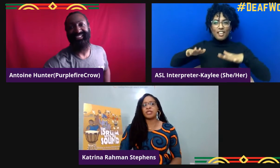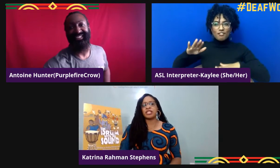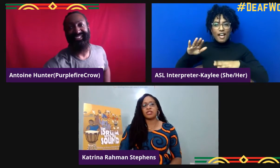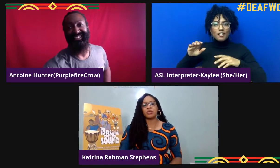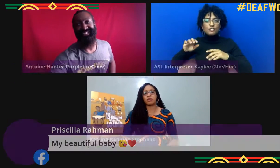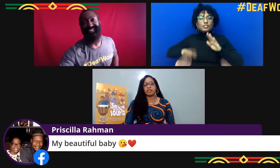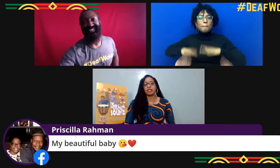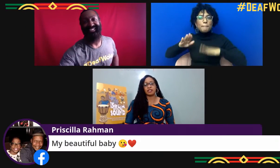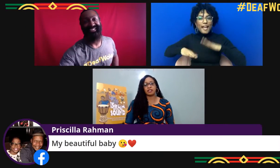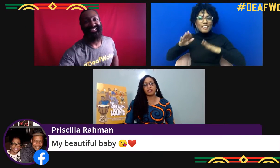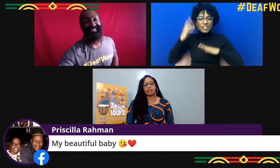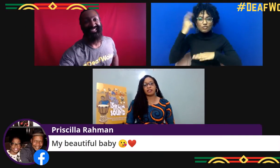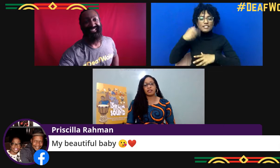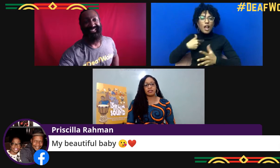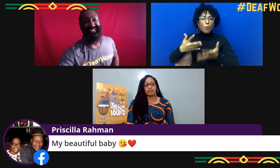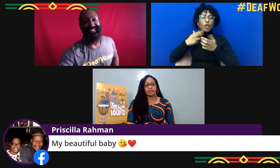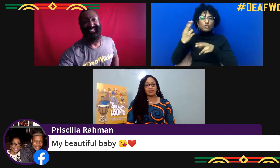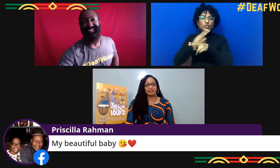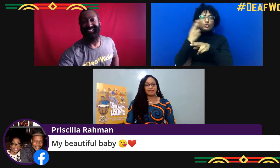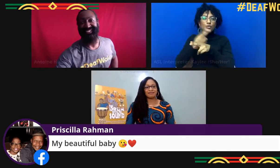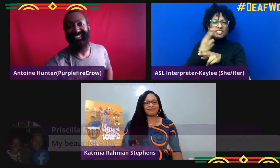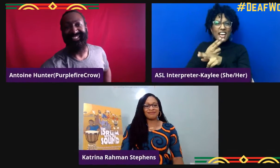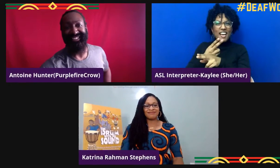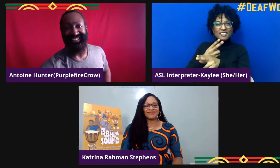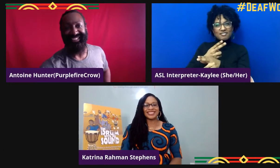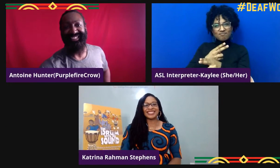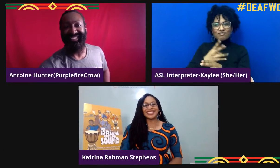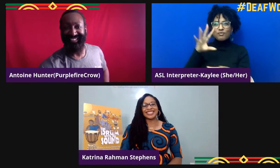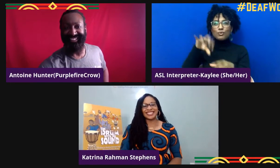wanted to use it in the story.